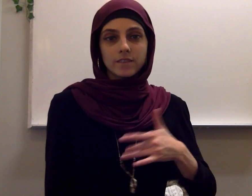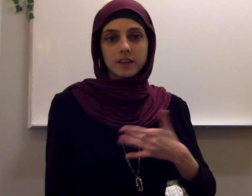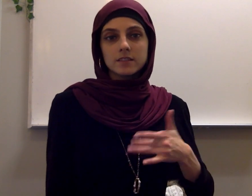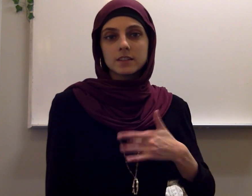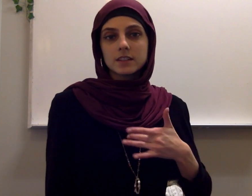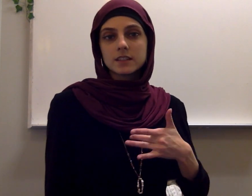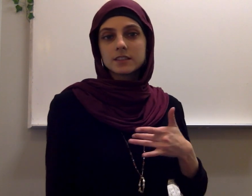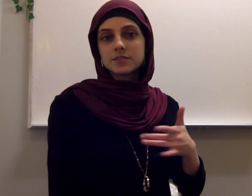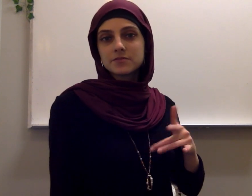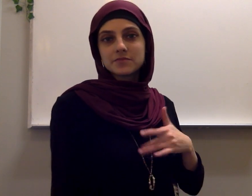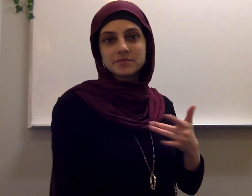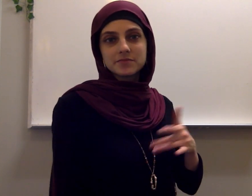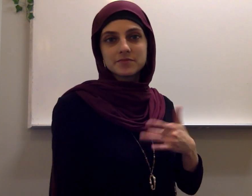Feel.